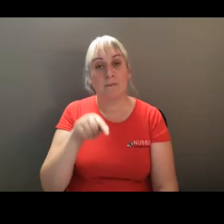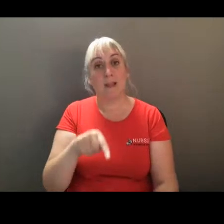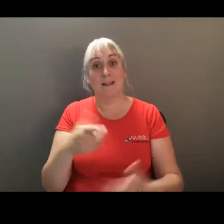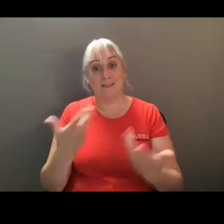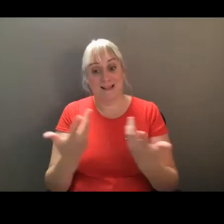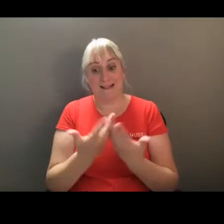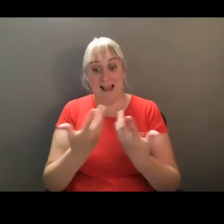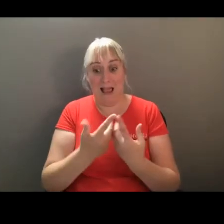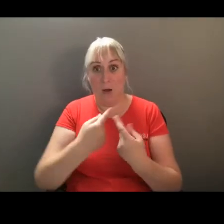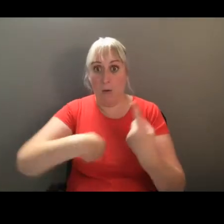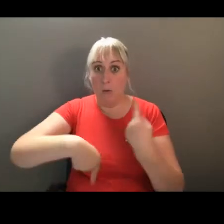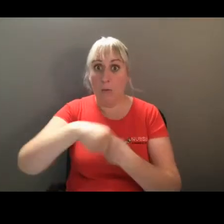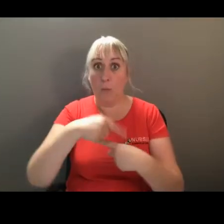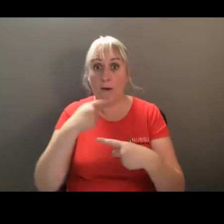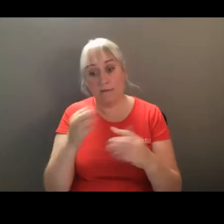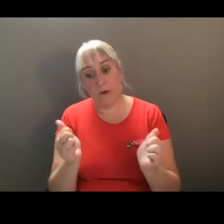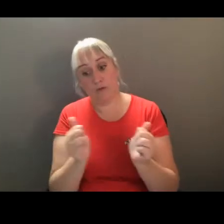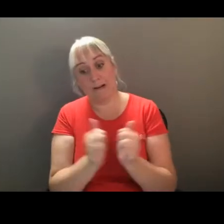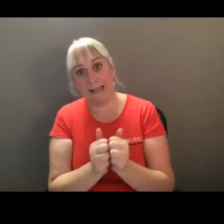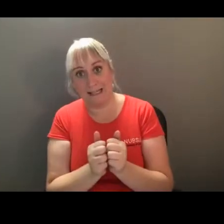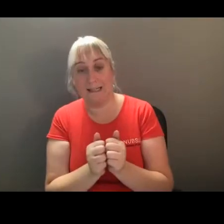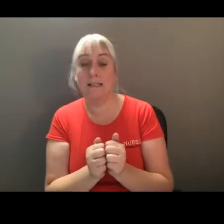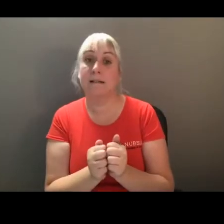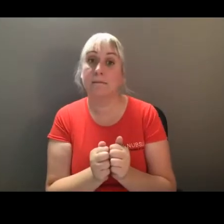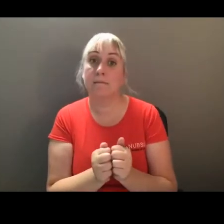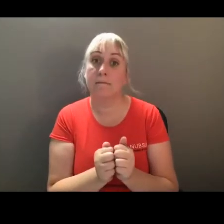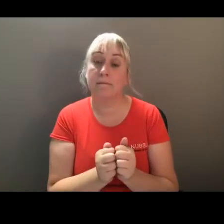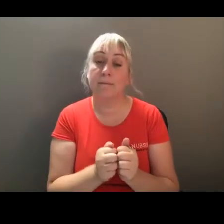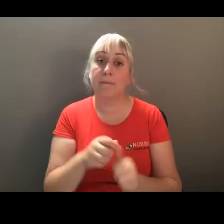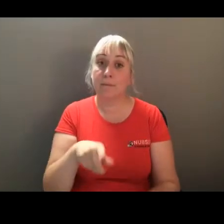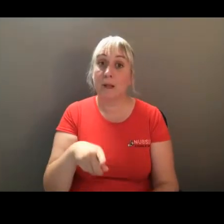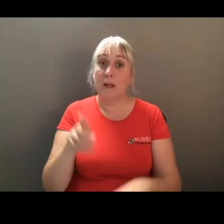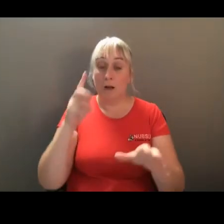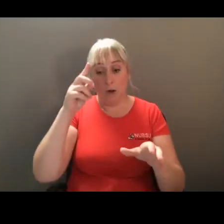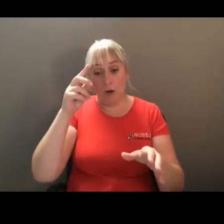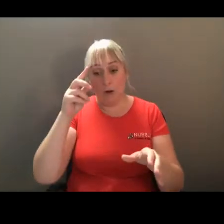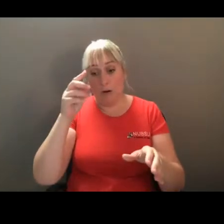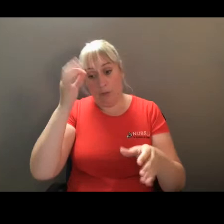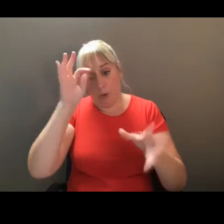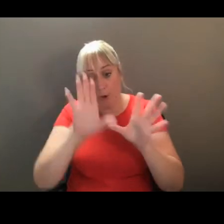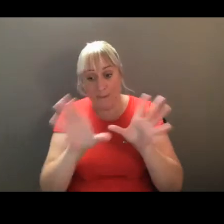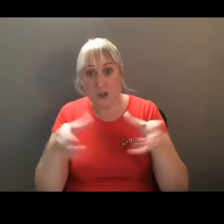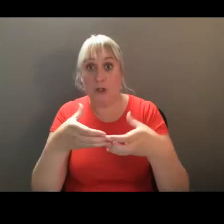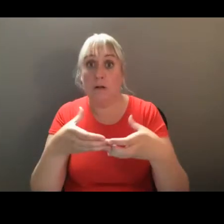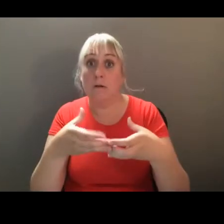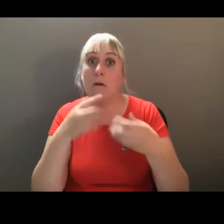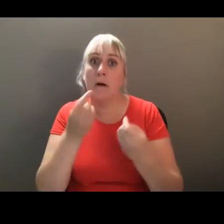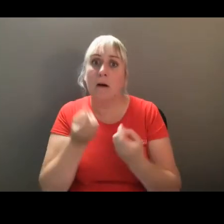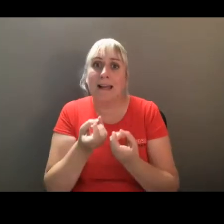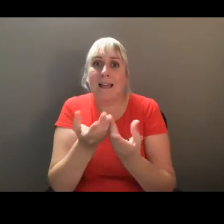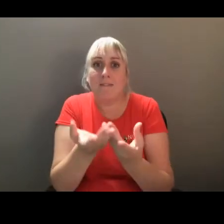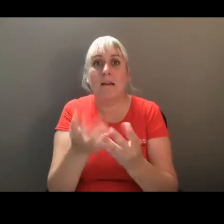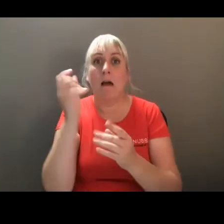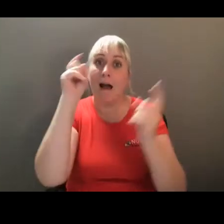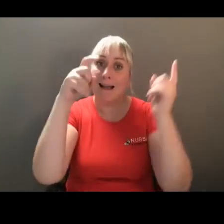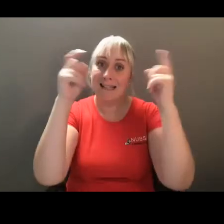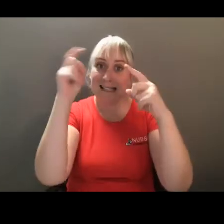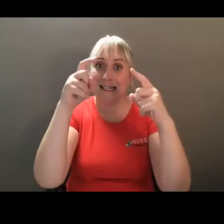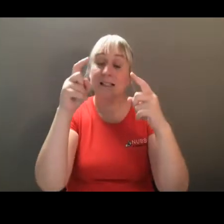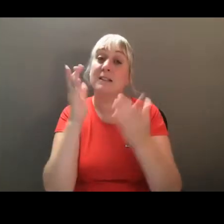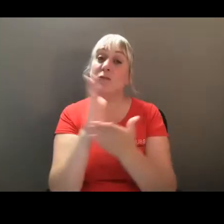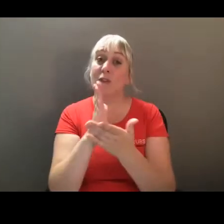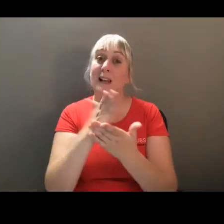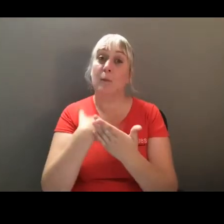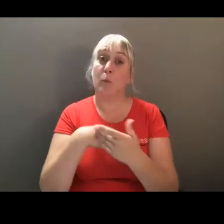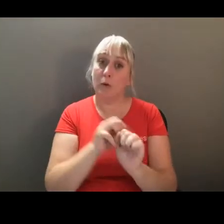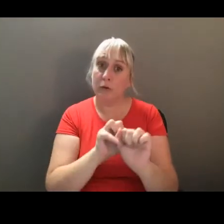before you. So starting with this event, the Commission is putting ideas out there, and we want to hear from you what you think about